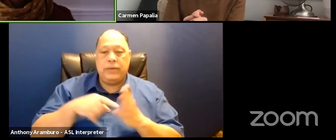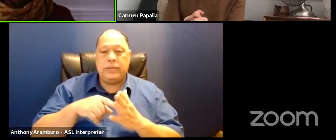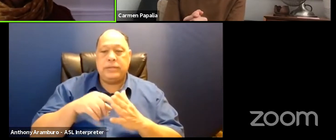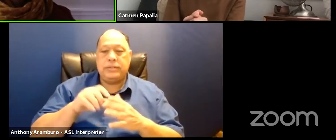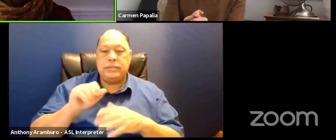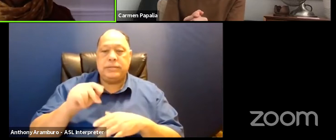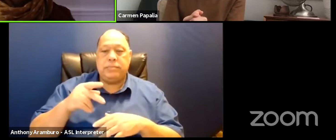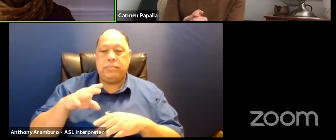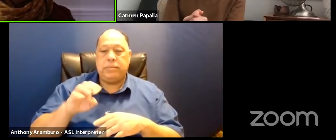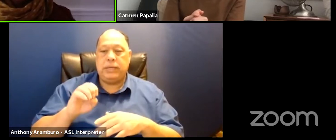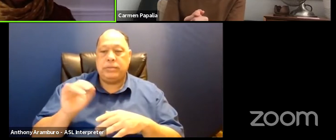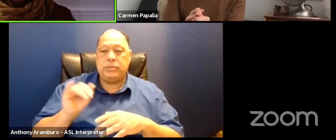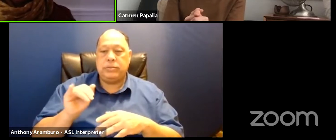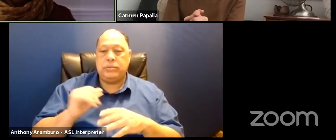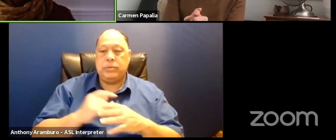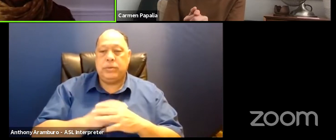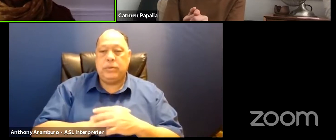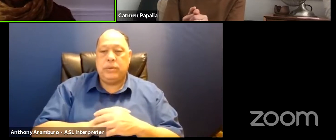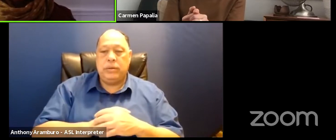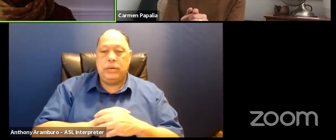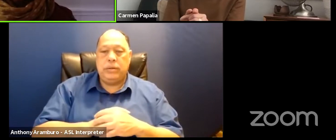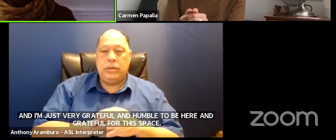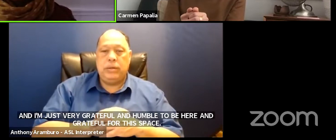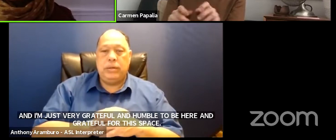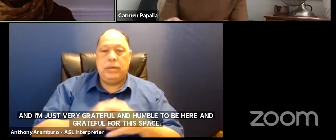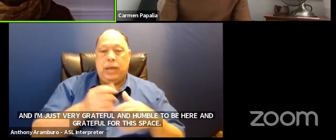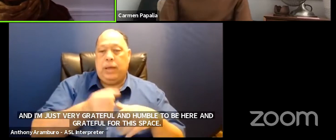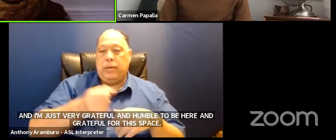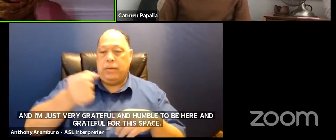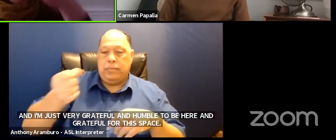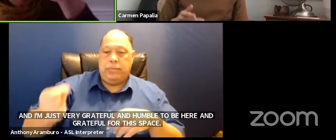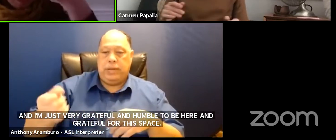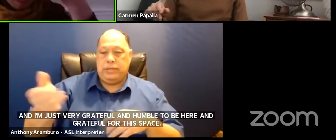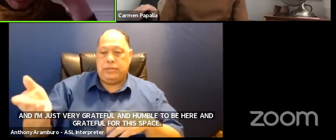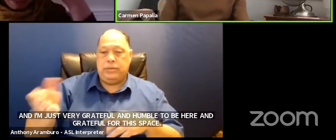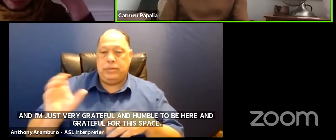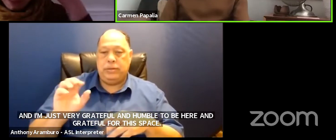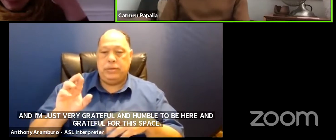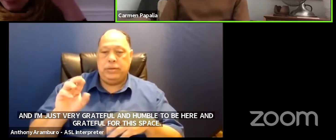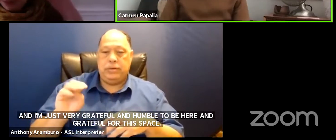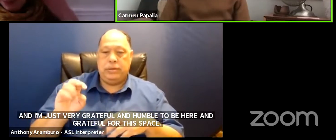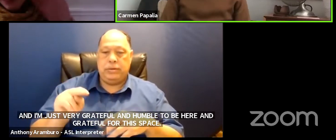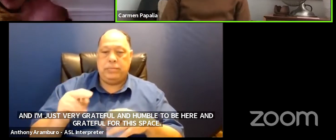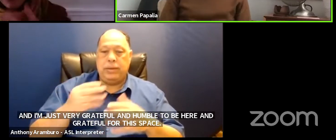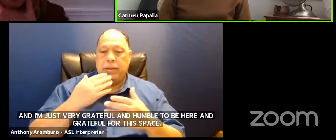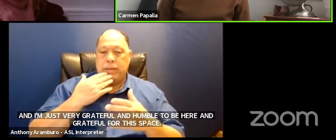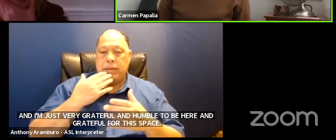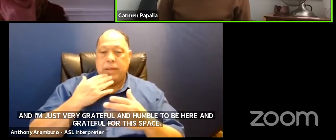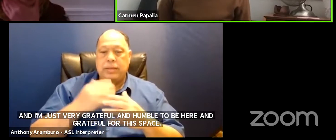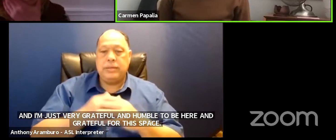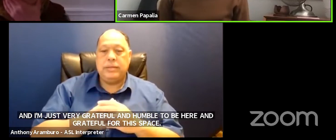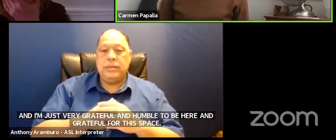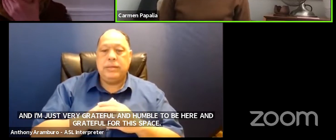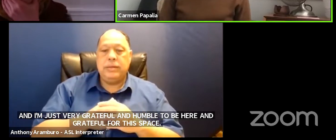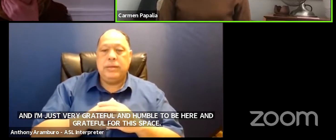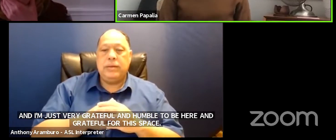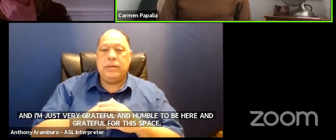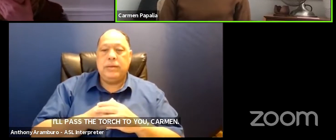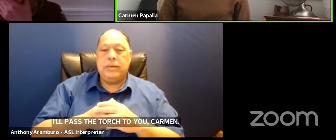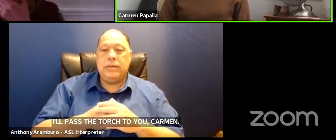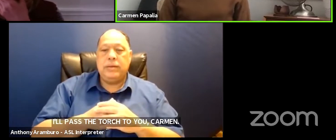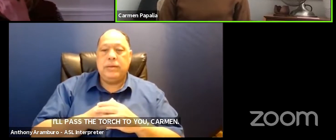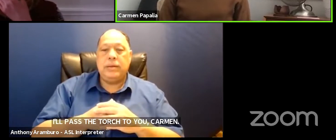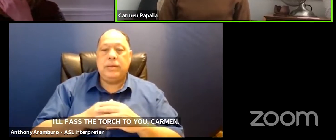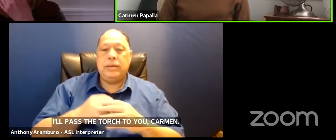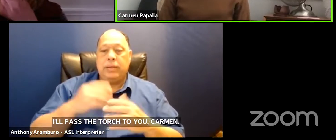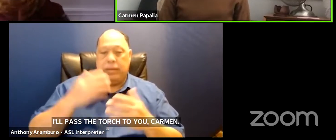you. I'll pass the torch to you, Carmen. Thanks, Aislinn. Yes, it's Carmen